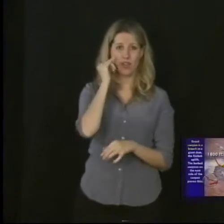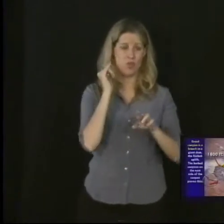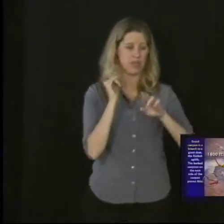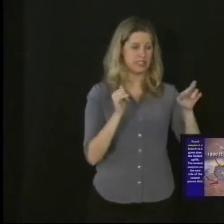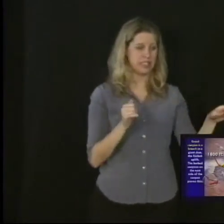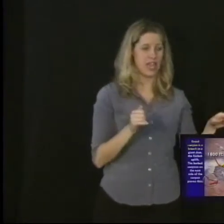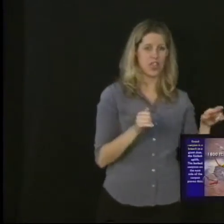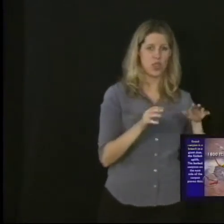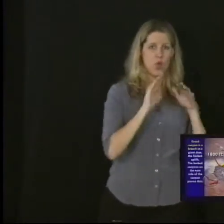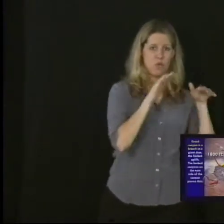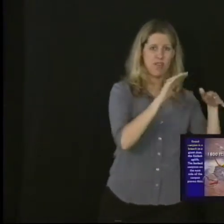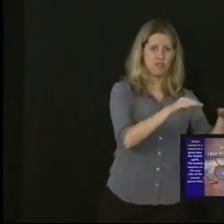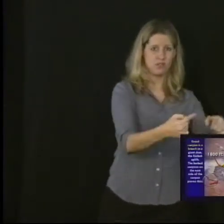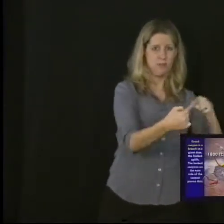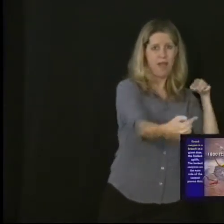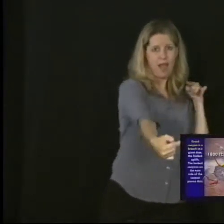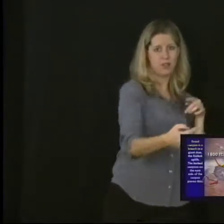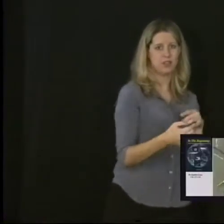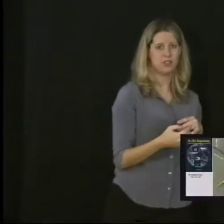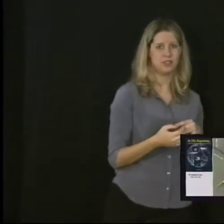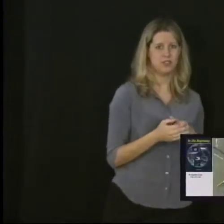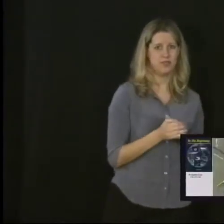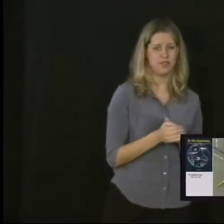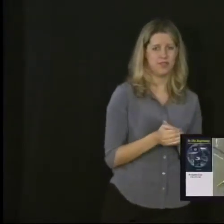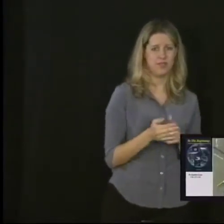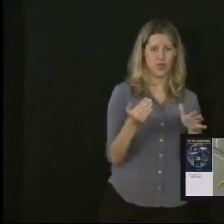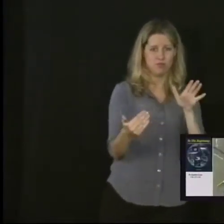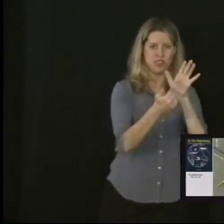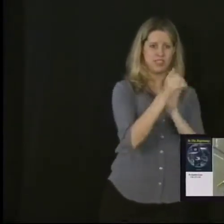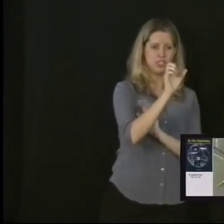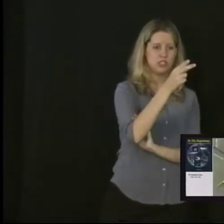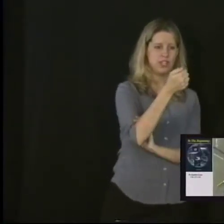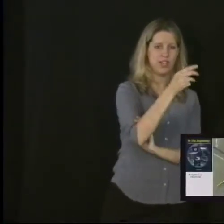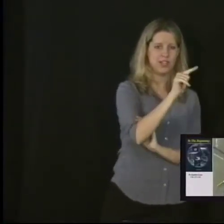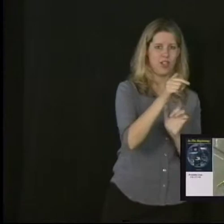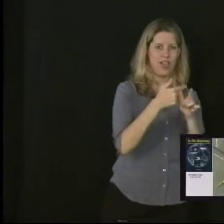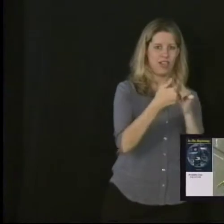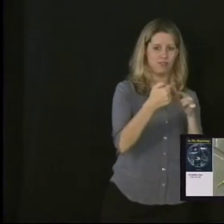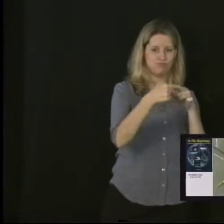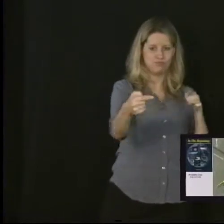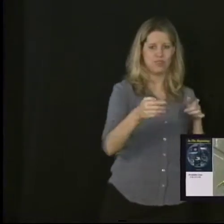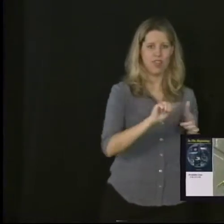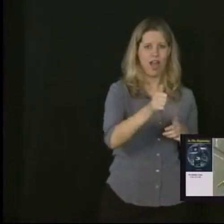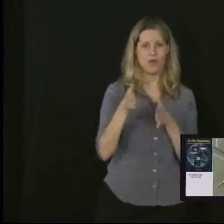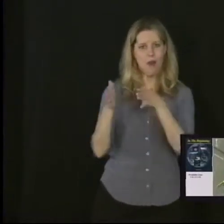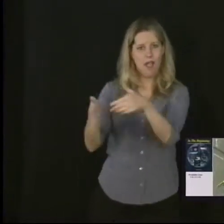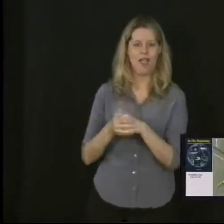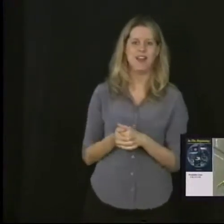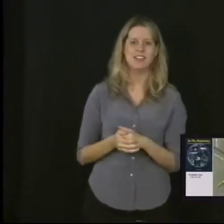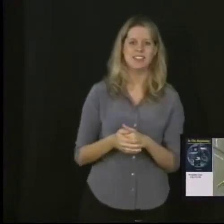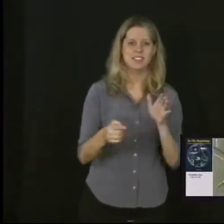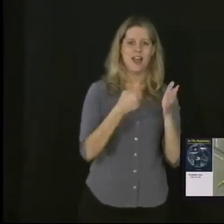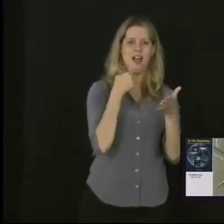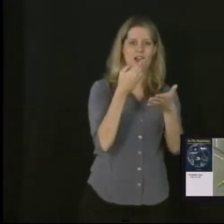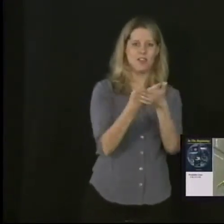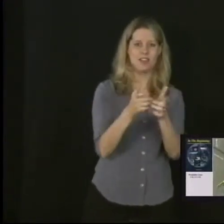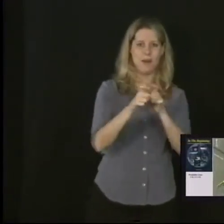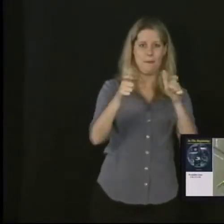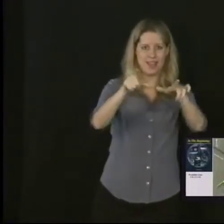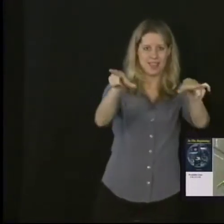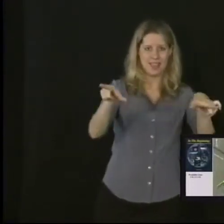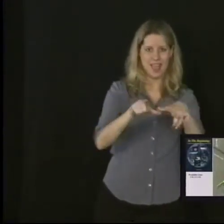backwards and run into the channel and turn around and come back the other way. This is evidence of a big lake that is draining.